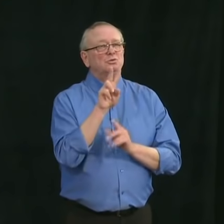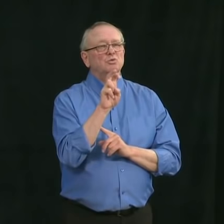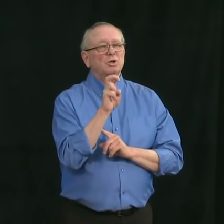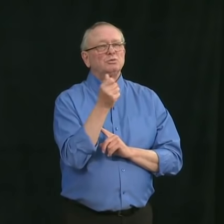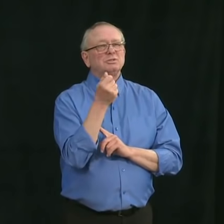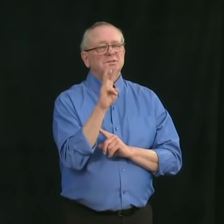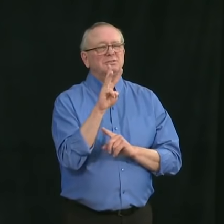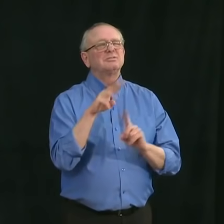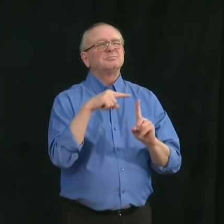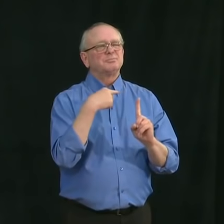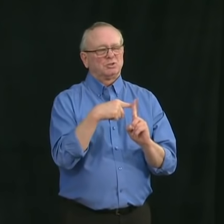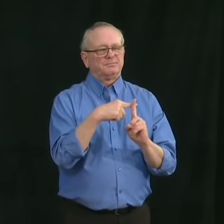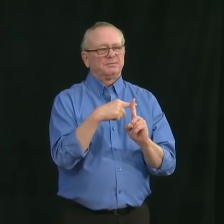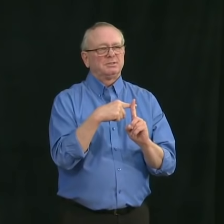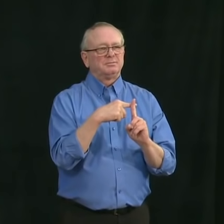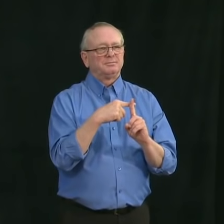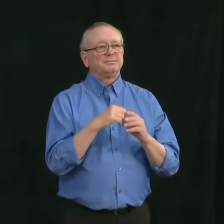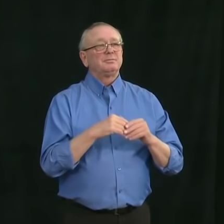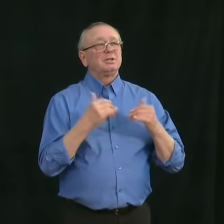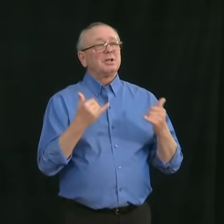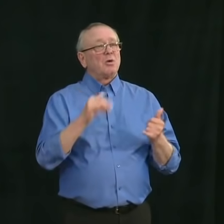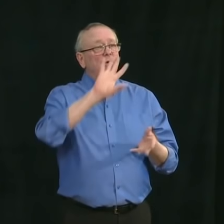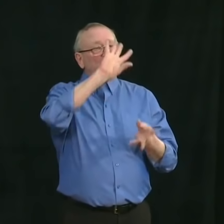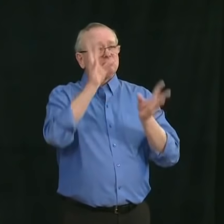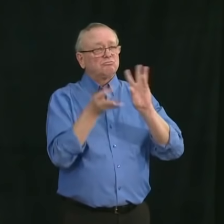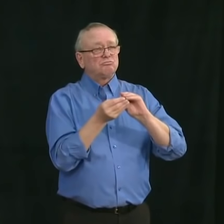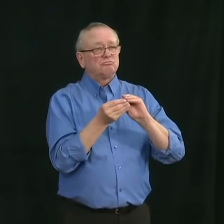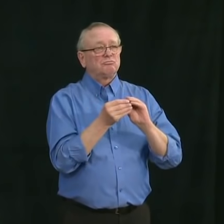hours, bringing the total number of COVID-19 cases to